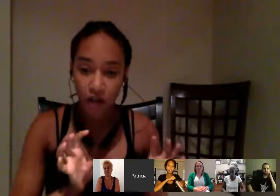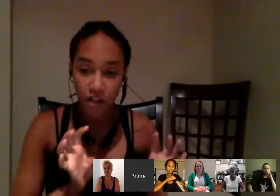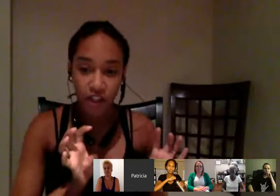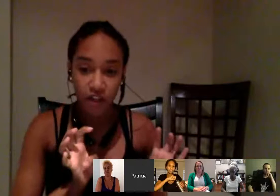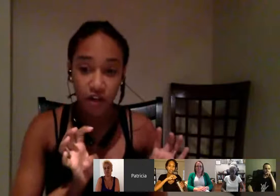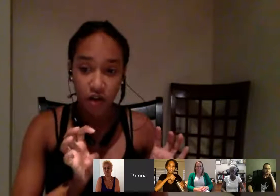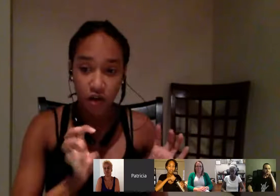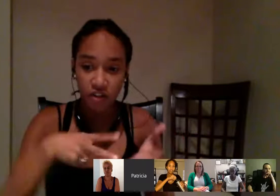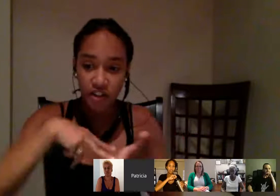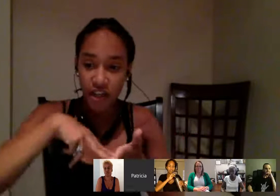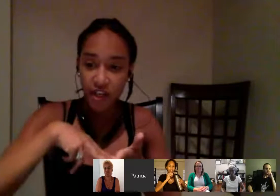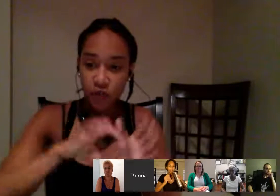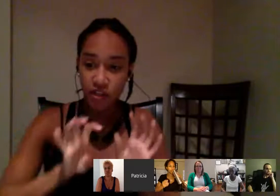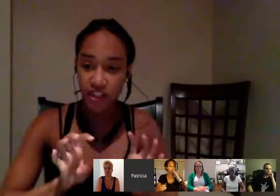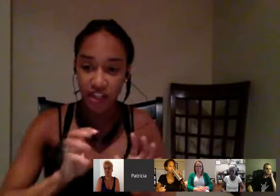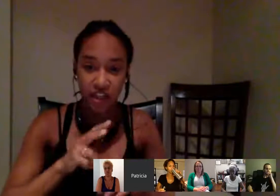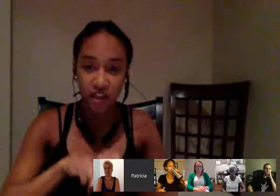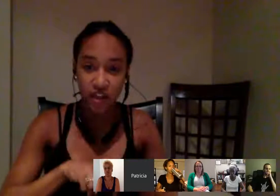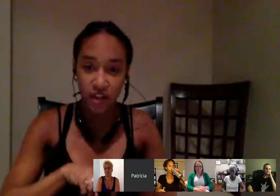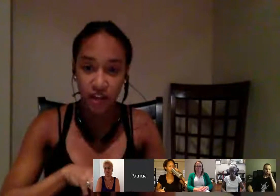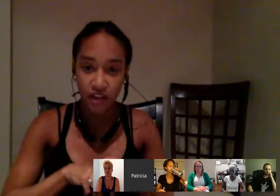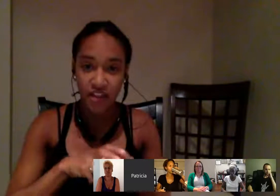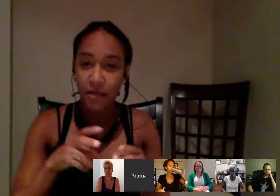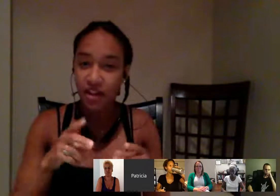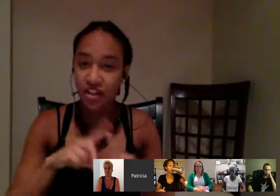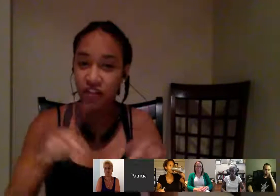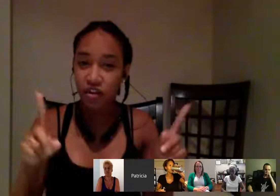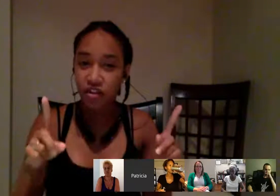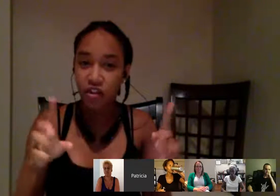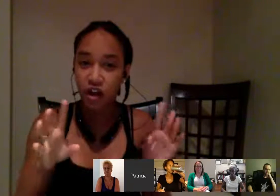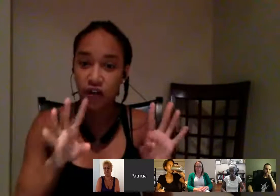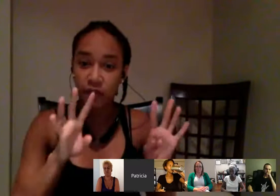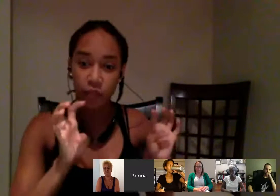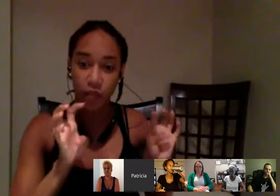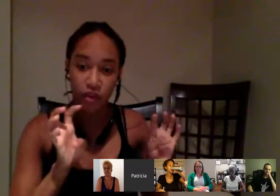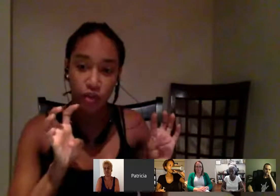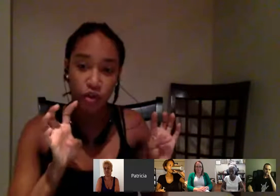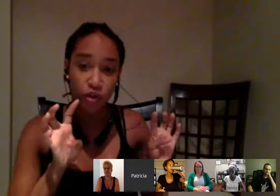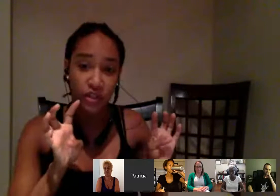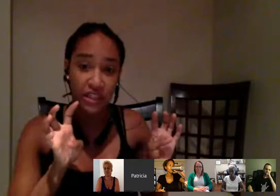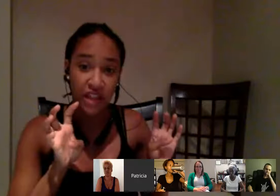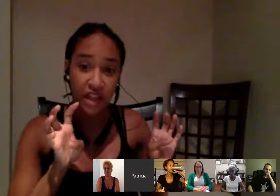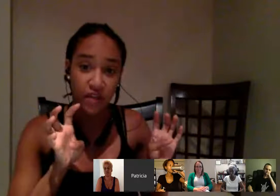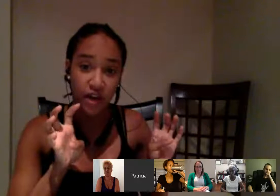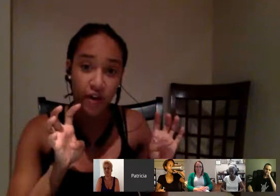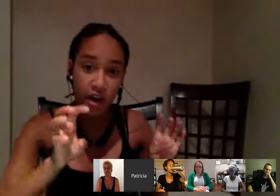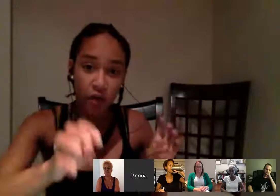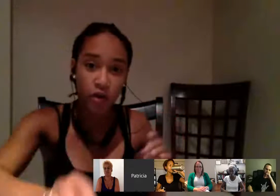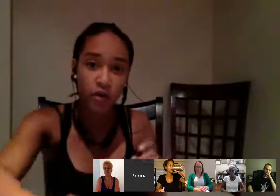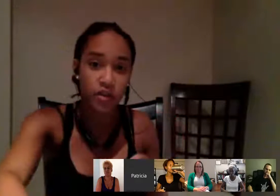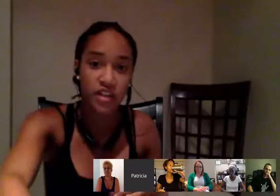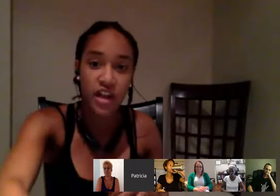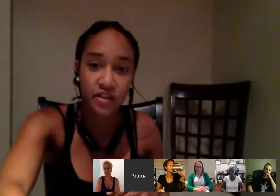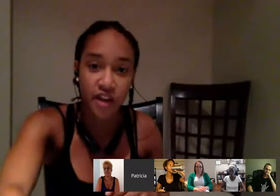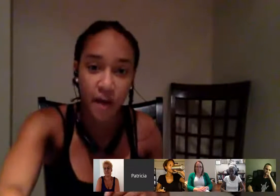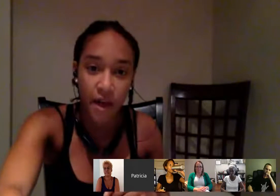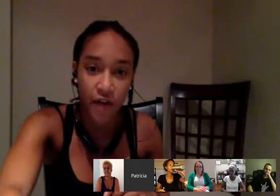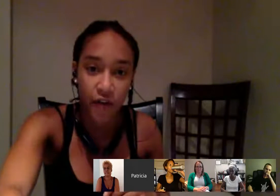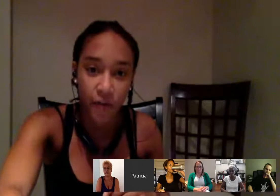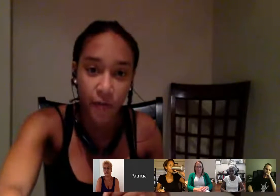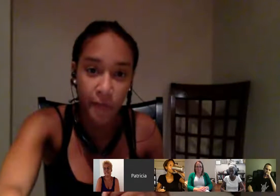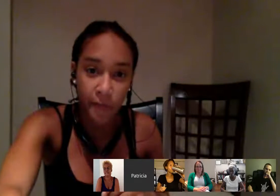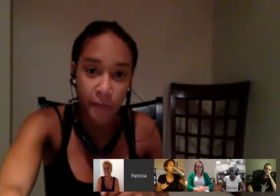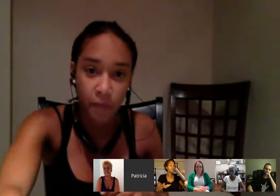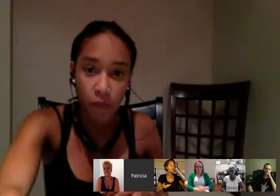people watching are standing or sitting? Like, does that make a difference on whether you would use this classifier or not, or does that not